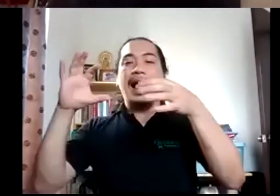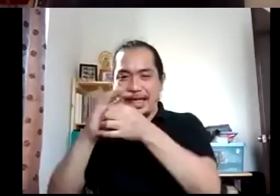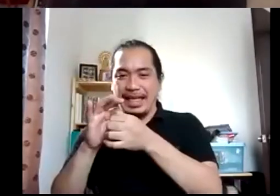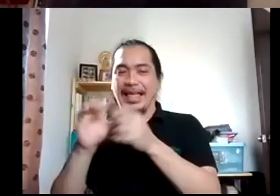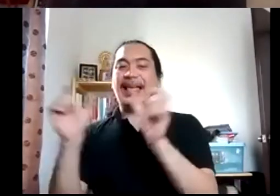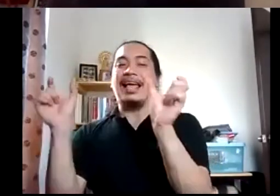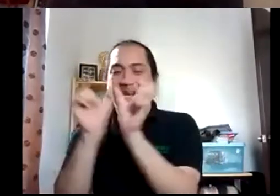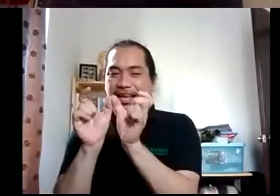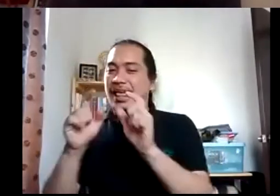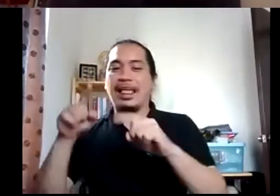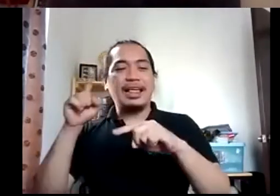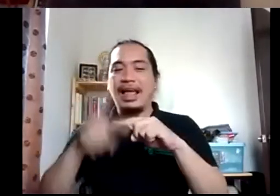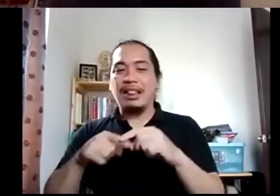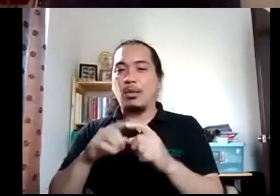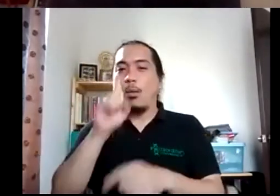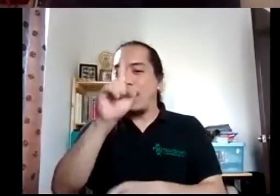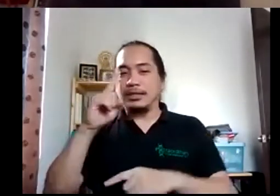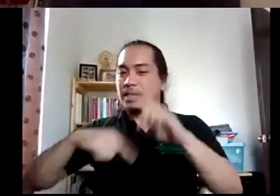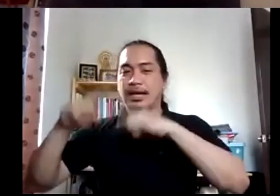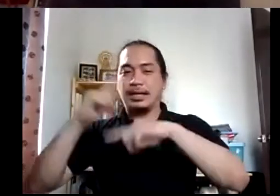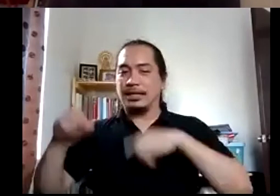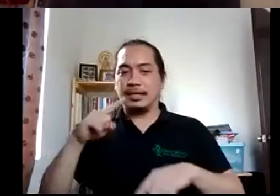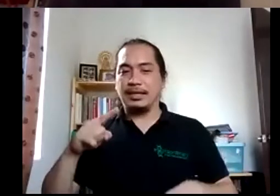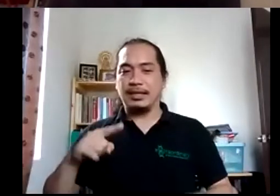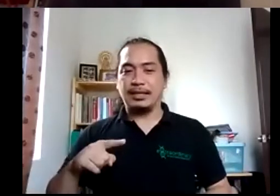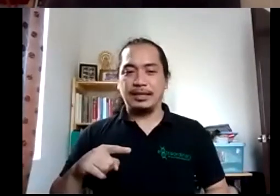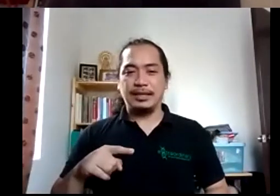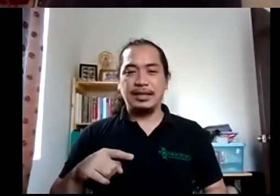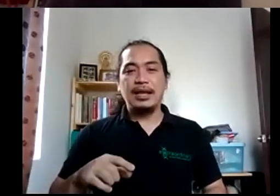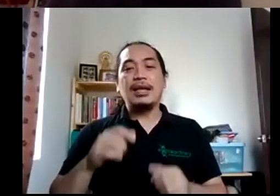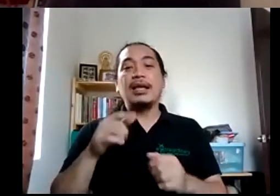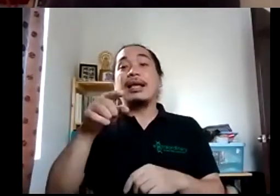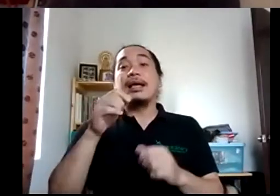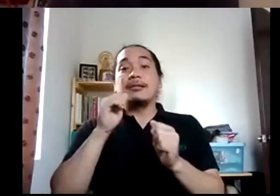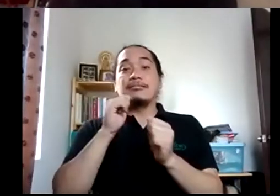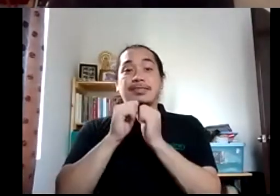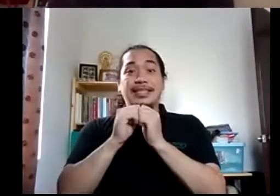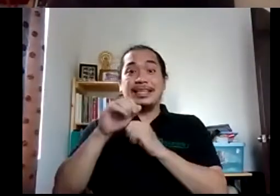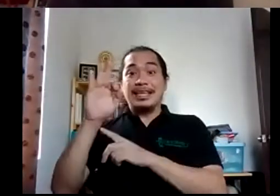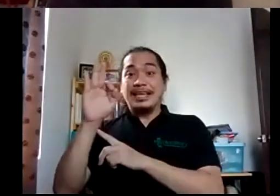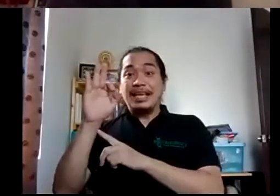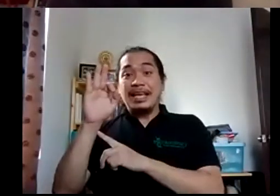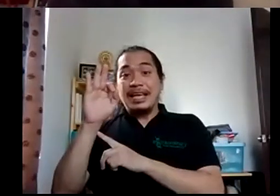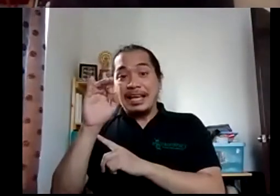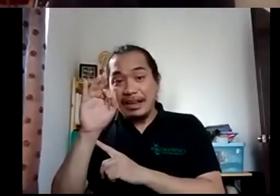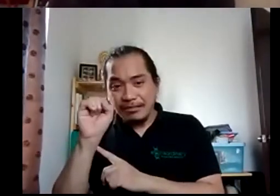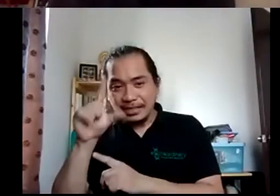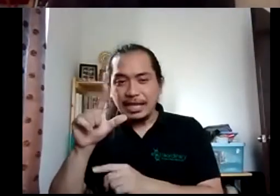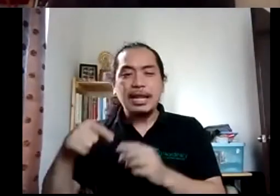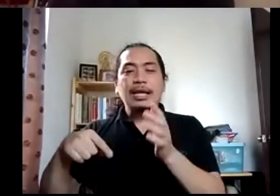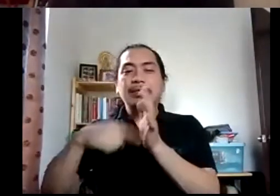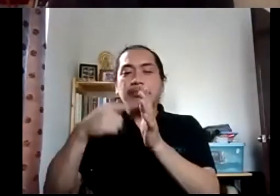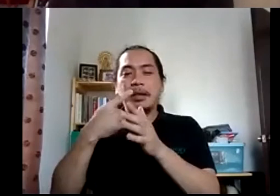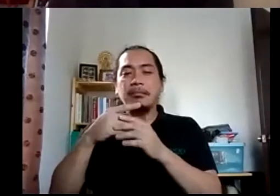in the movement of our hands. So if we just say blue, it's just one sign, it's not